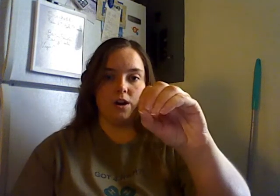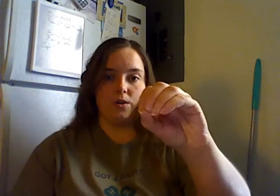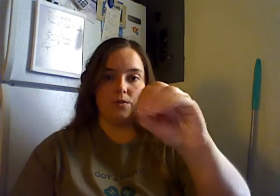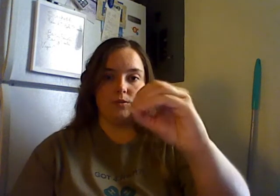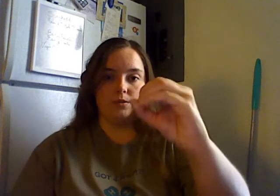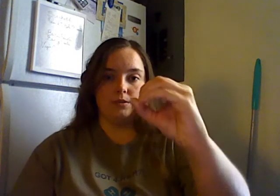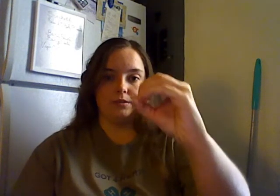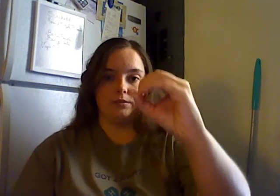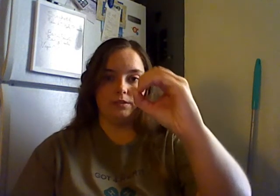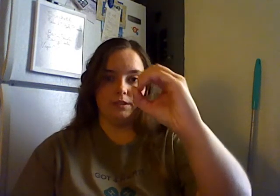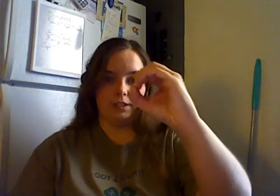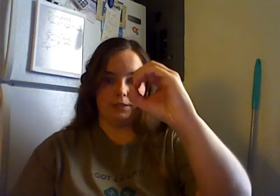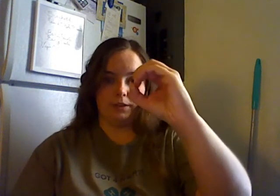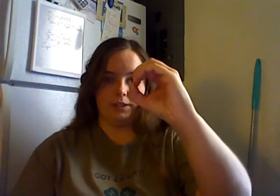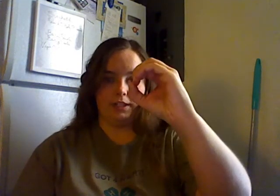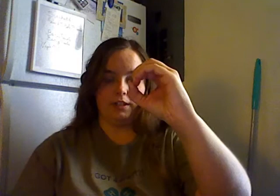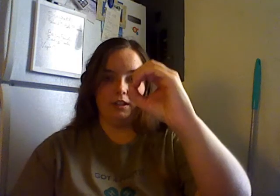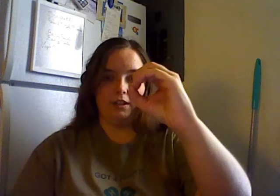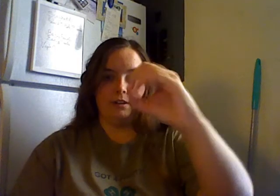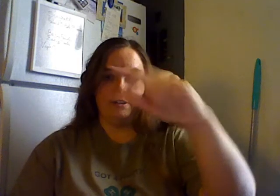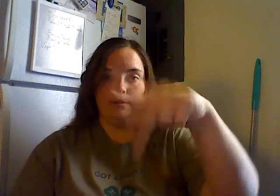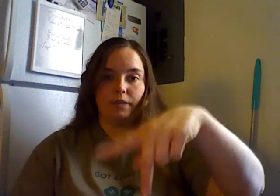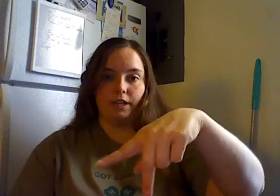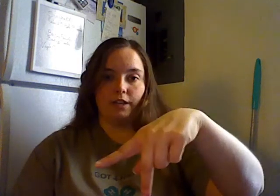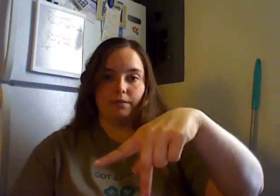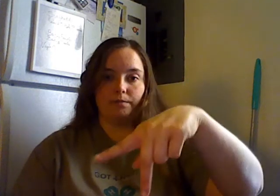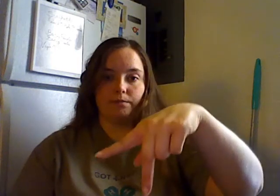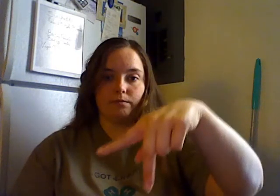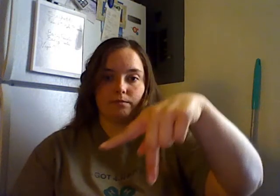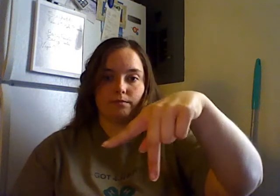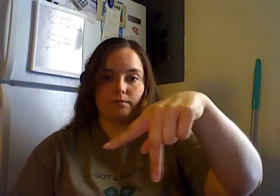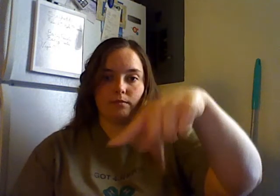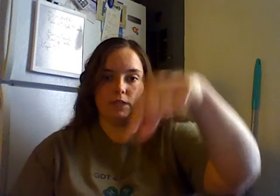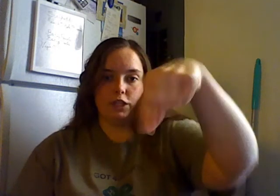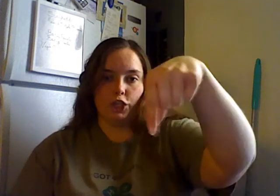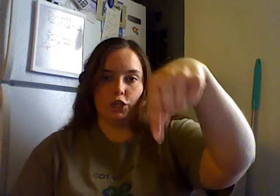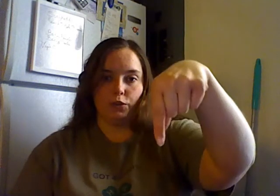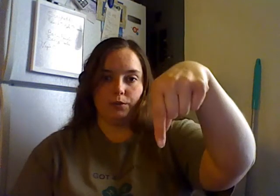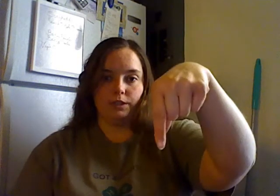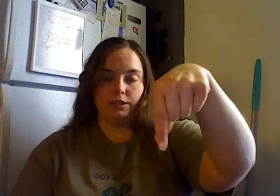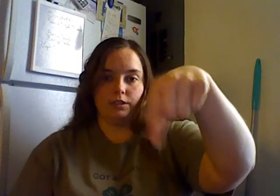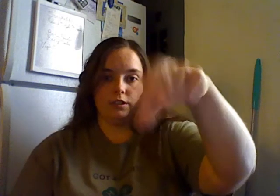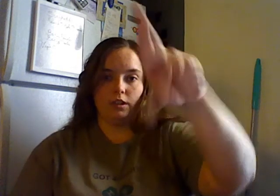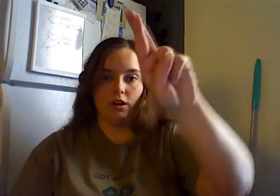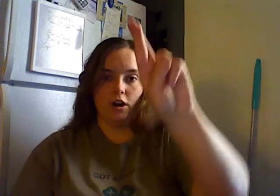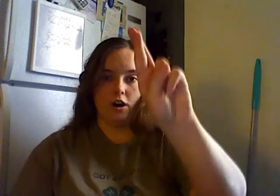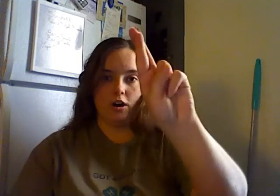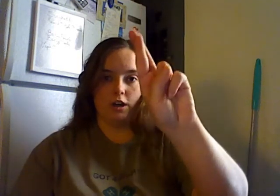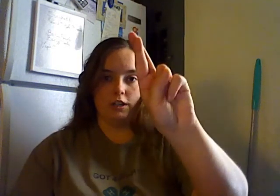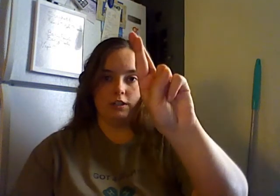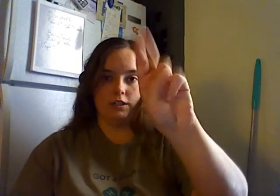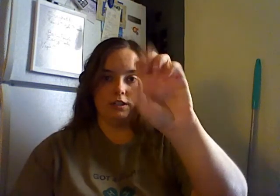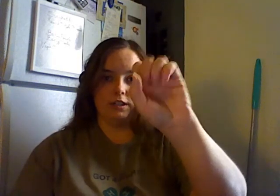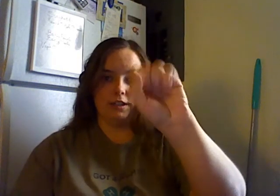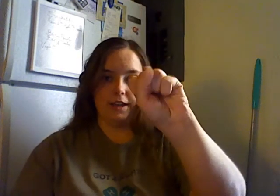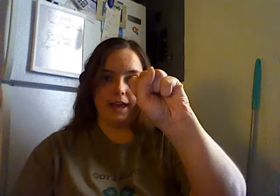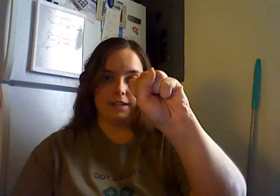O, see where you can see it, P, Q, R,